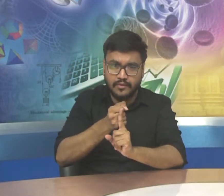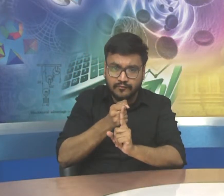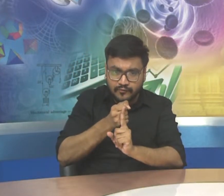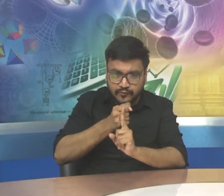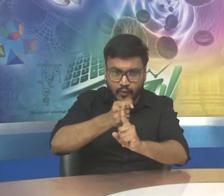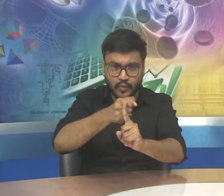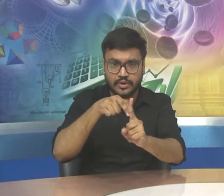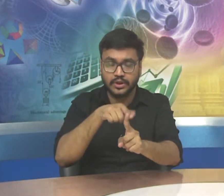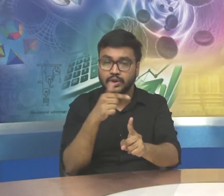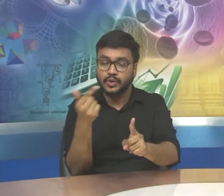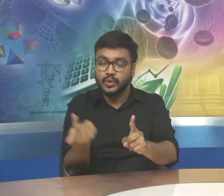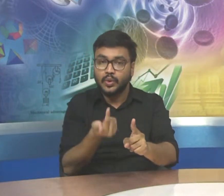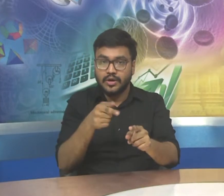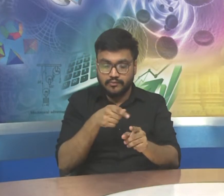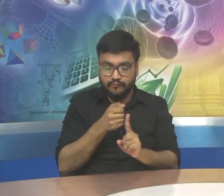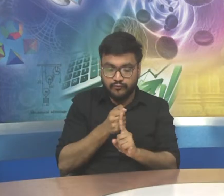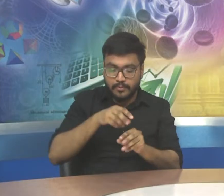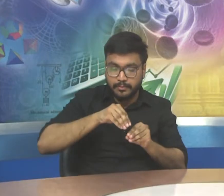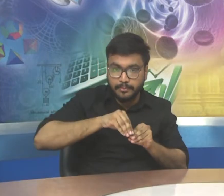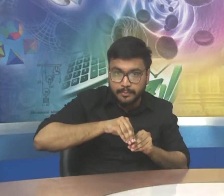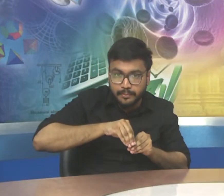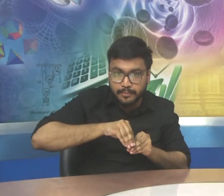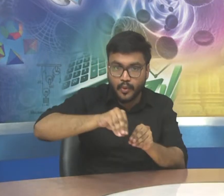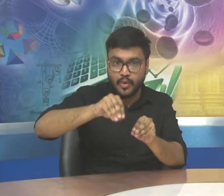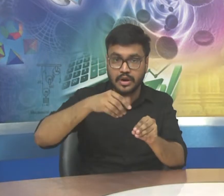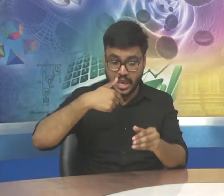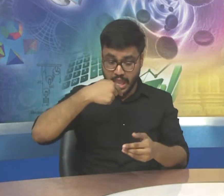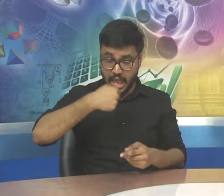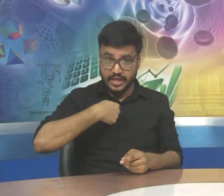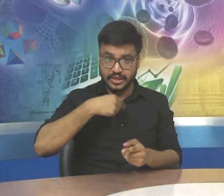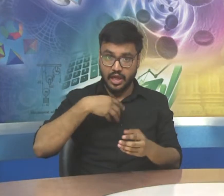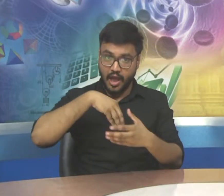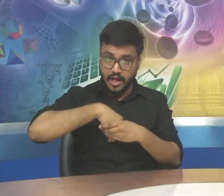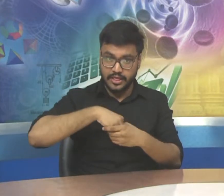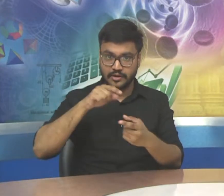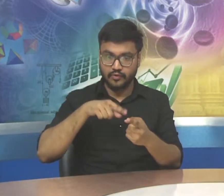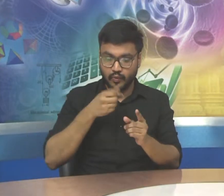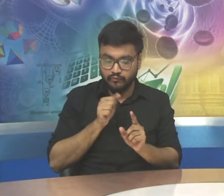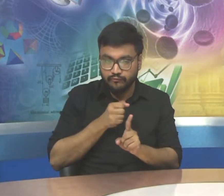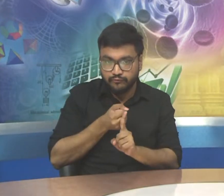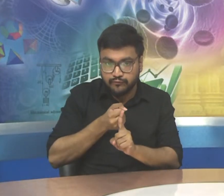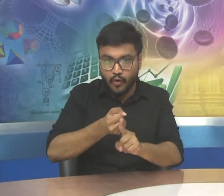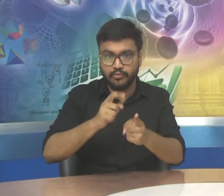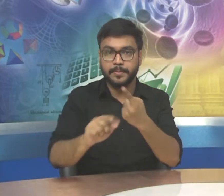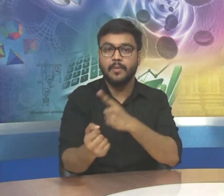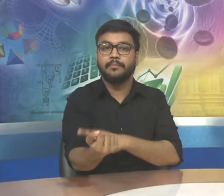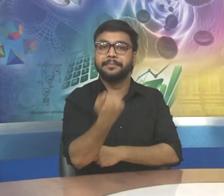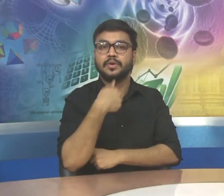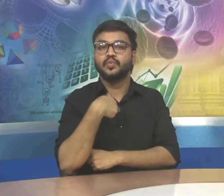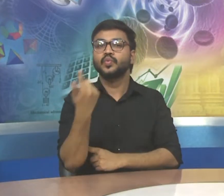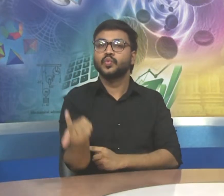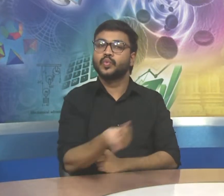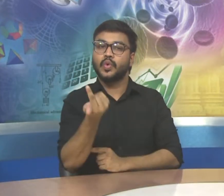moves, you are using energy and that energy is measured in